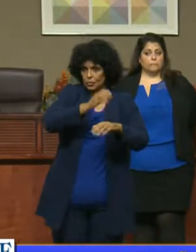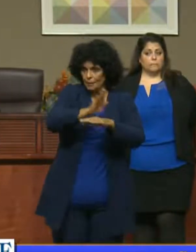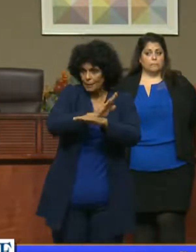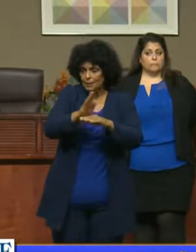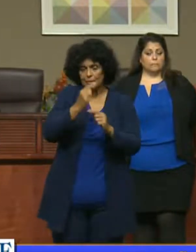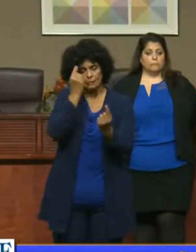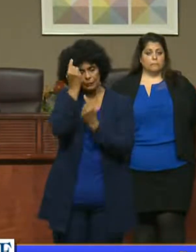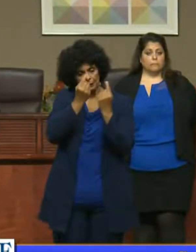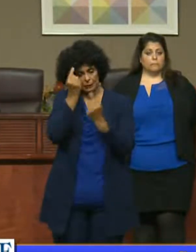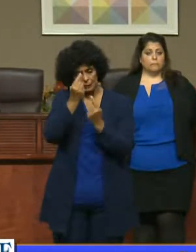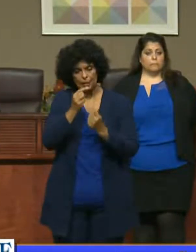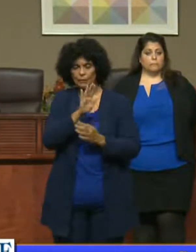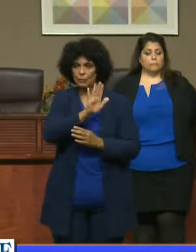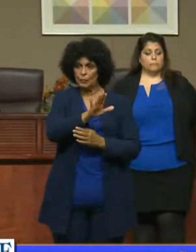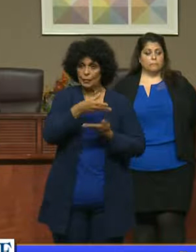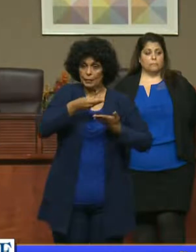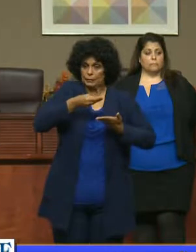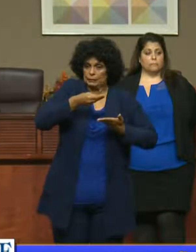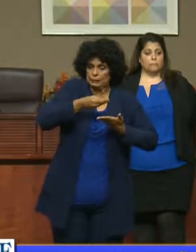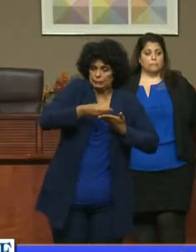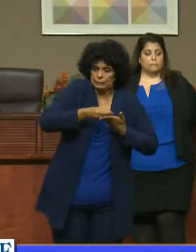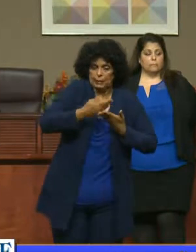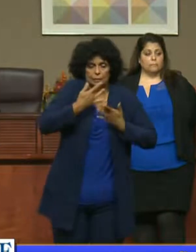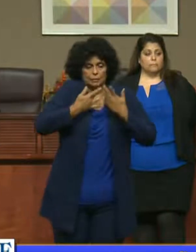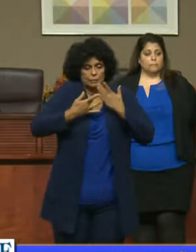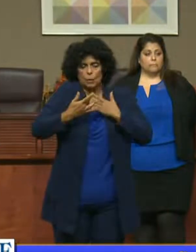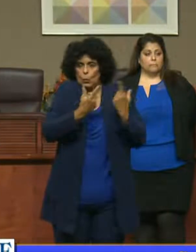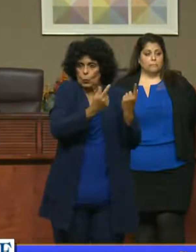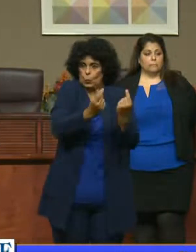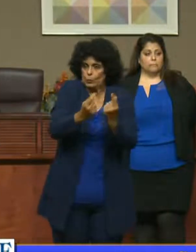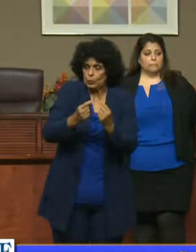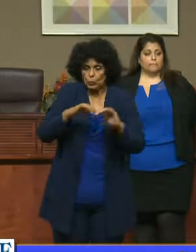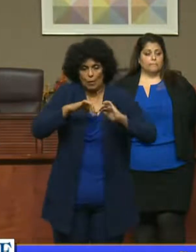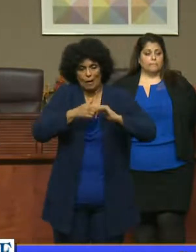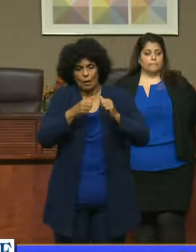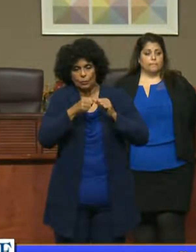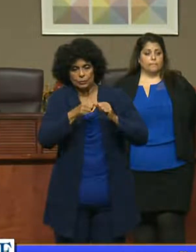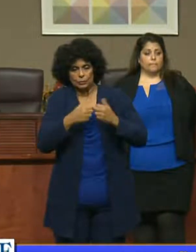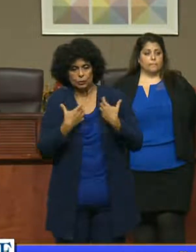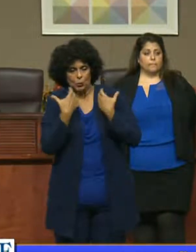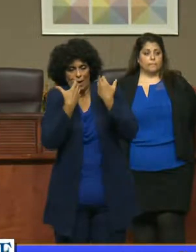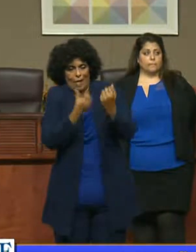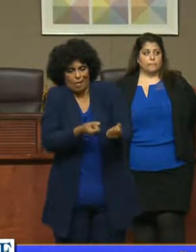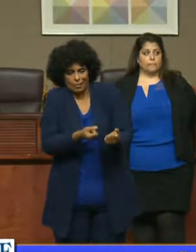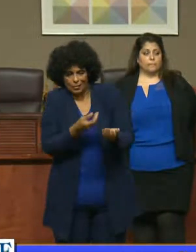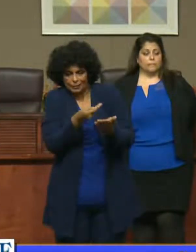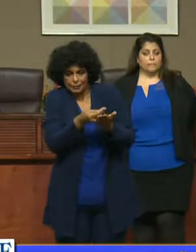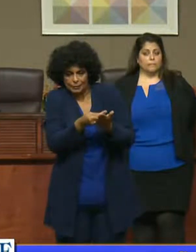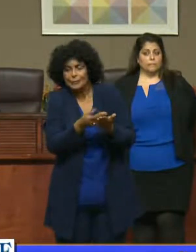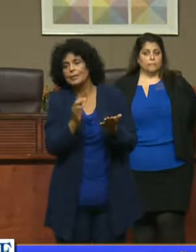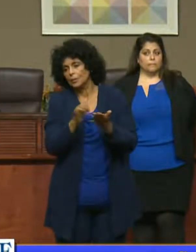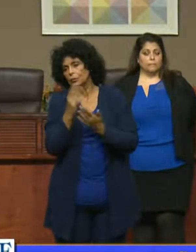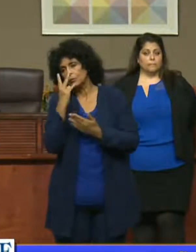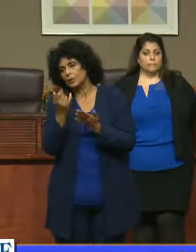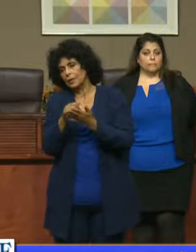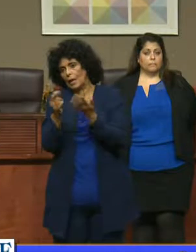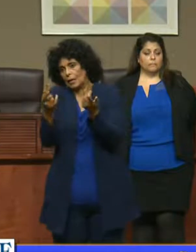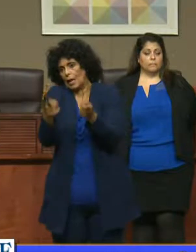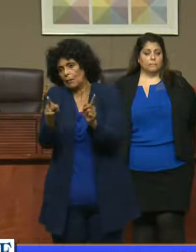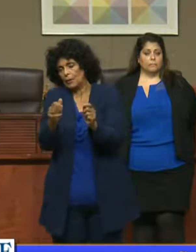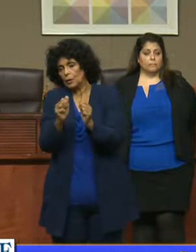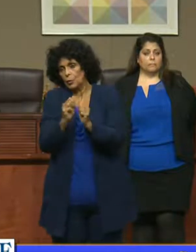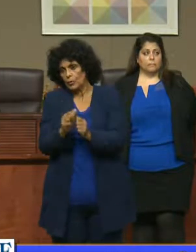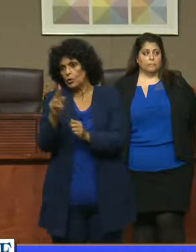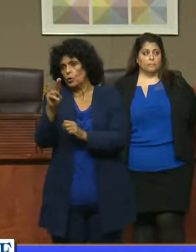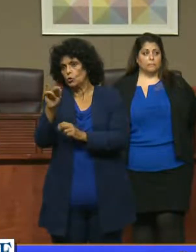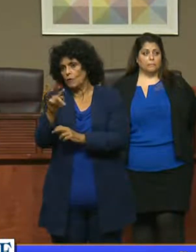own financial health. And I believe that's some of what you have seen at this point with Universal.